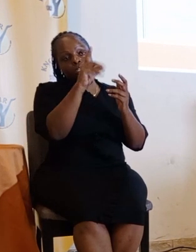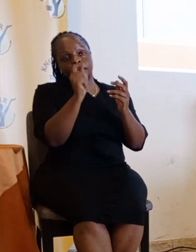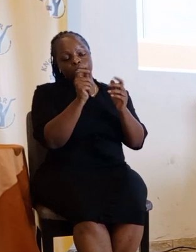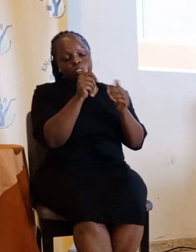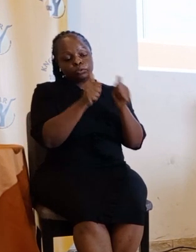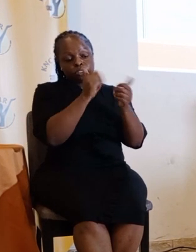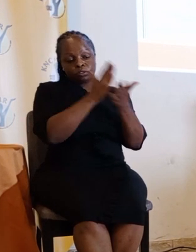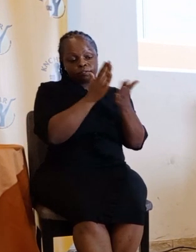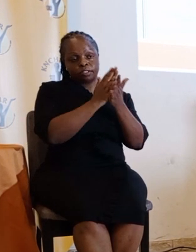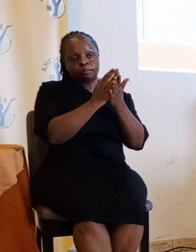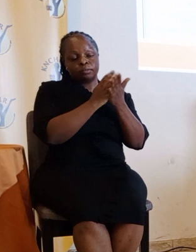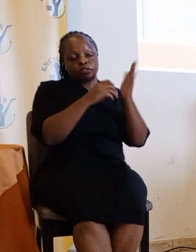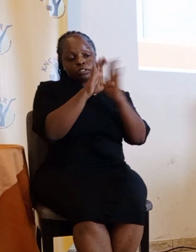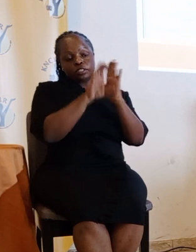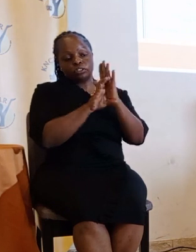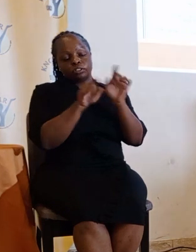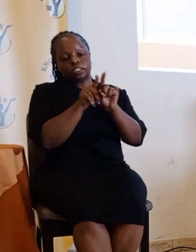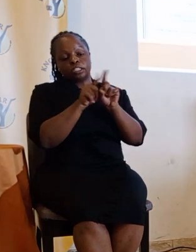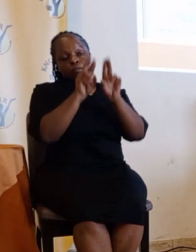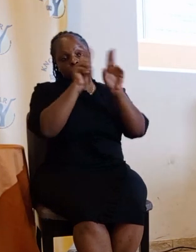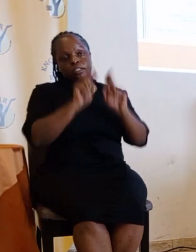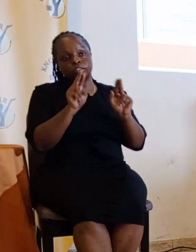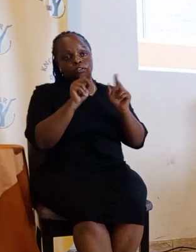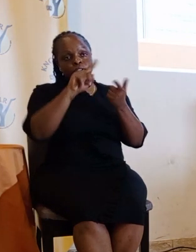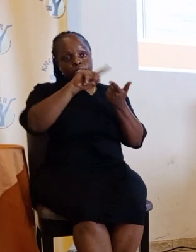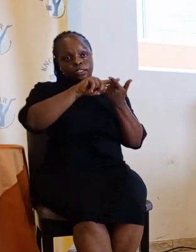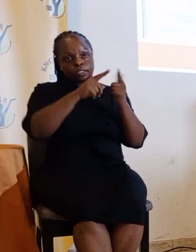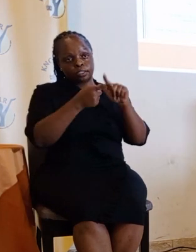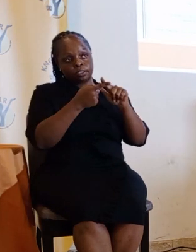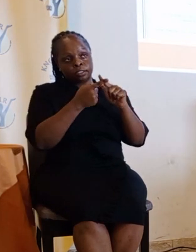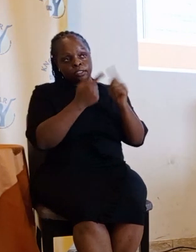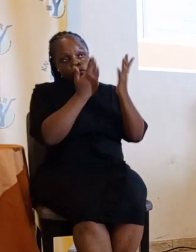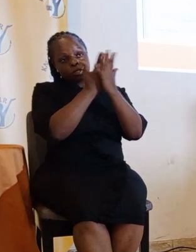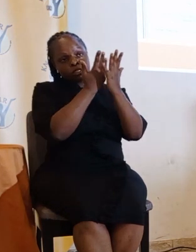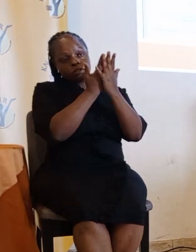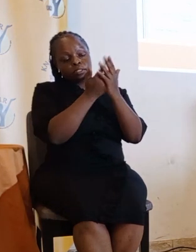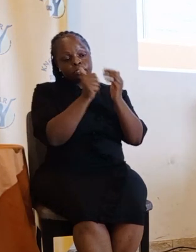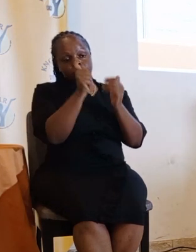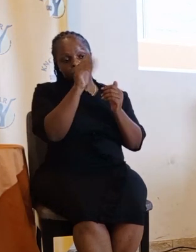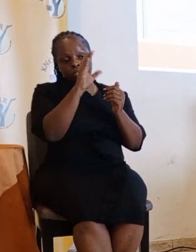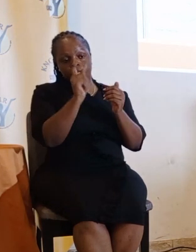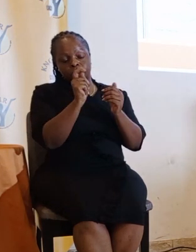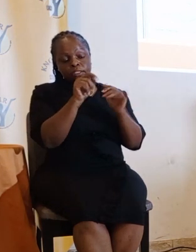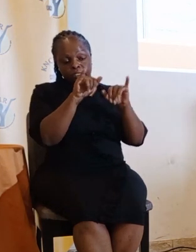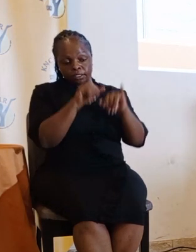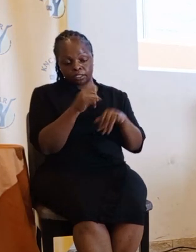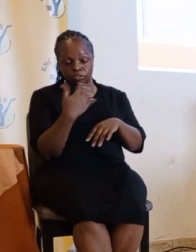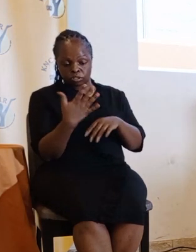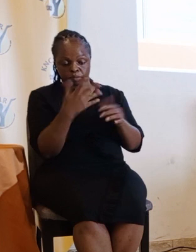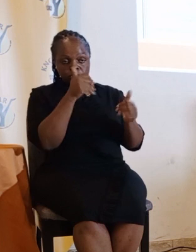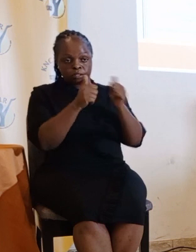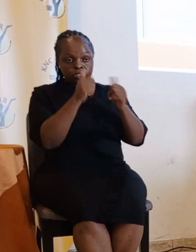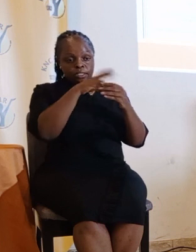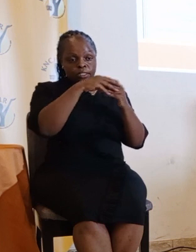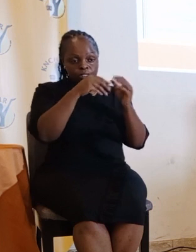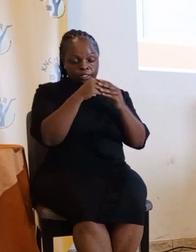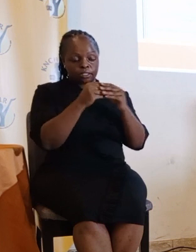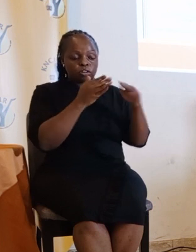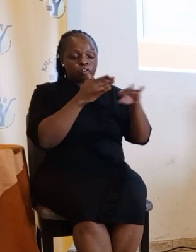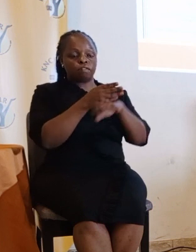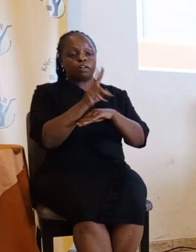with the Constitution and international standards. The Prison Act remains a document that was created